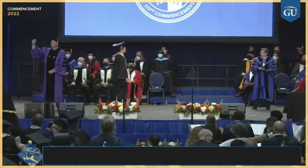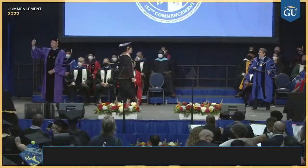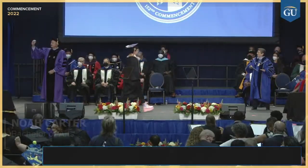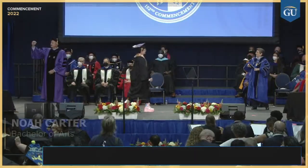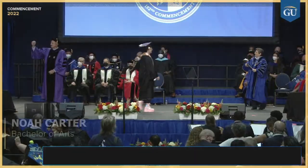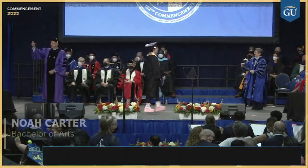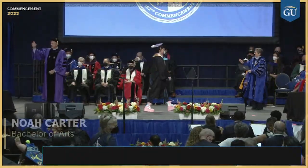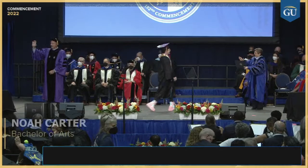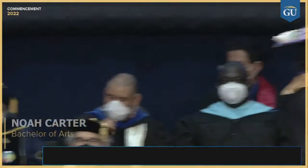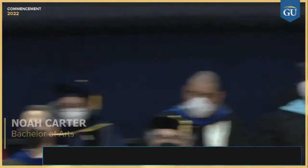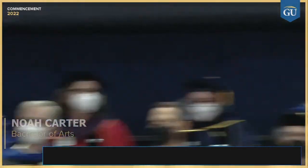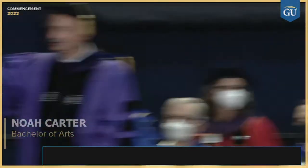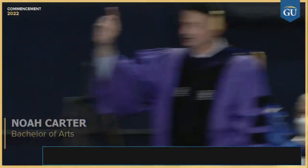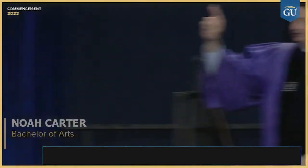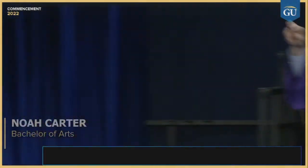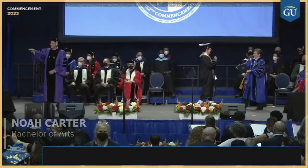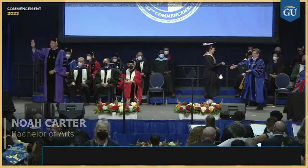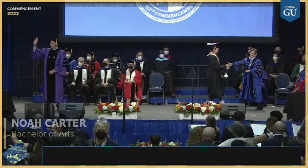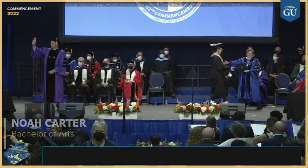Noah Carter, Bachelor of Arts.